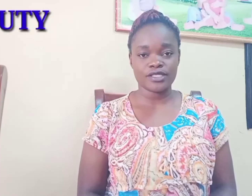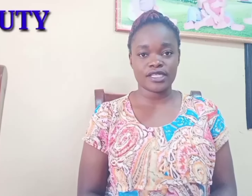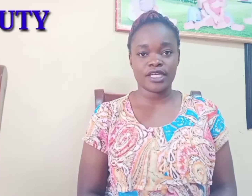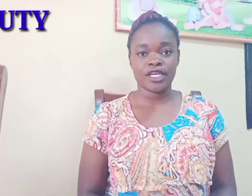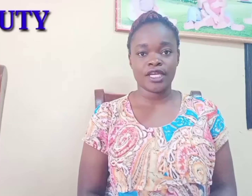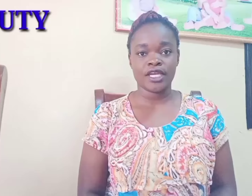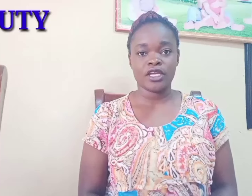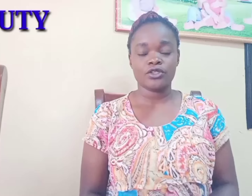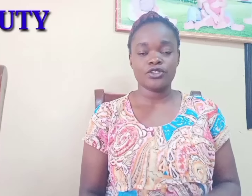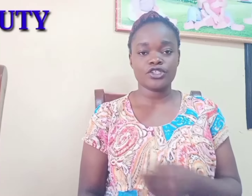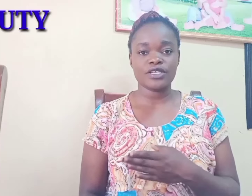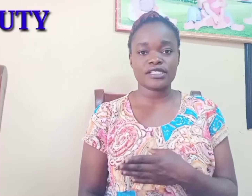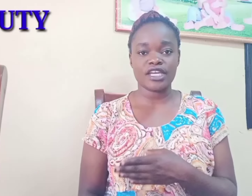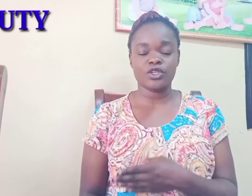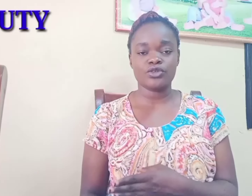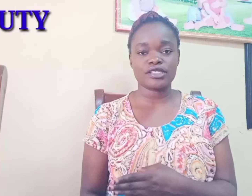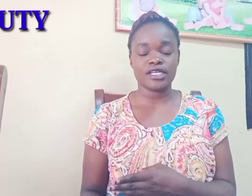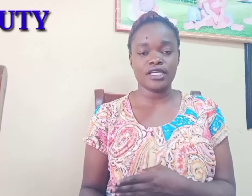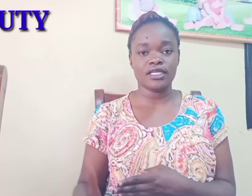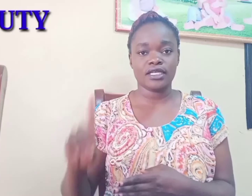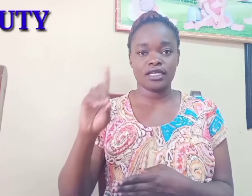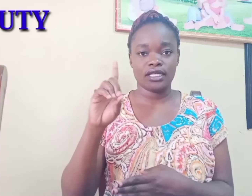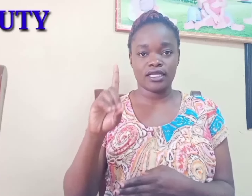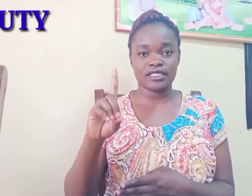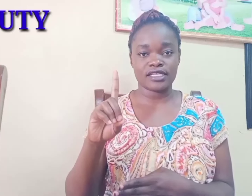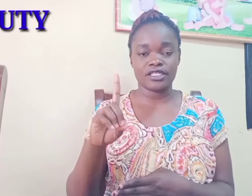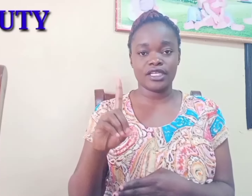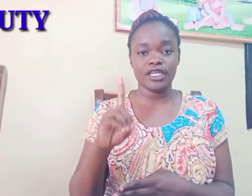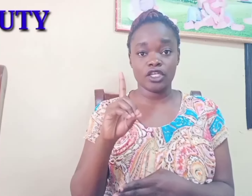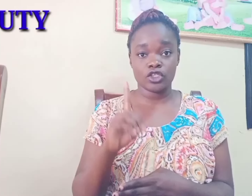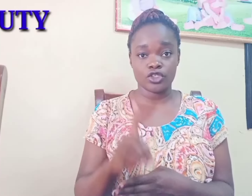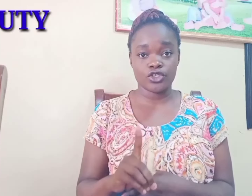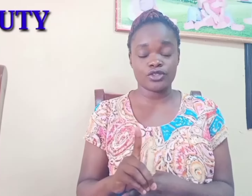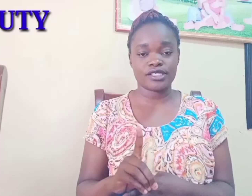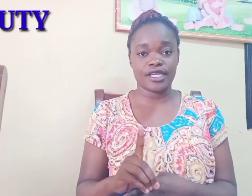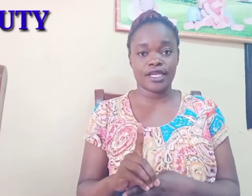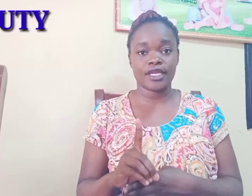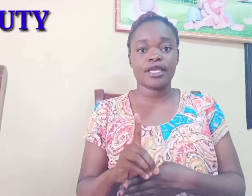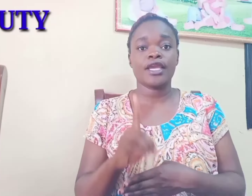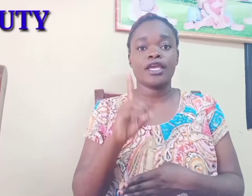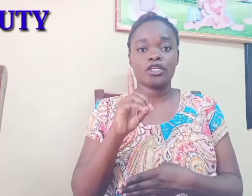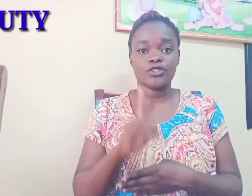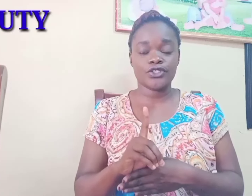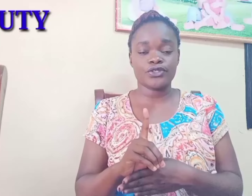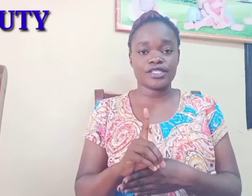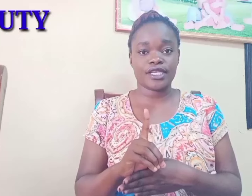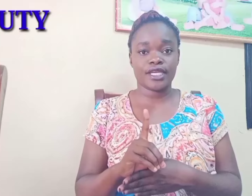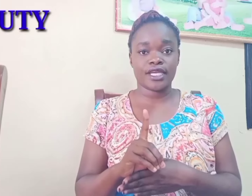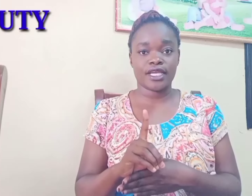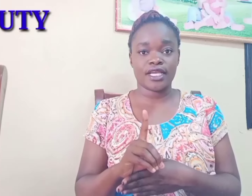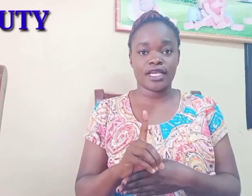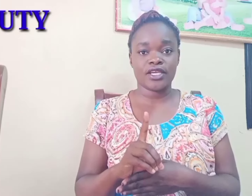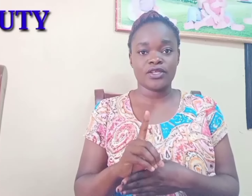Duty, duty we sign using letter D, duty, duty.